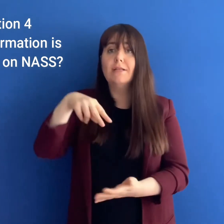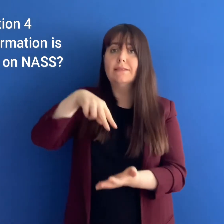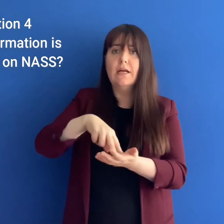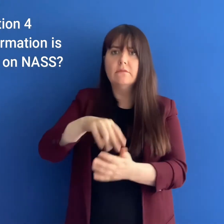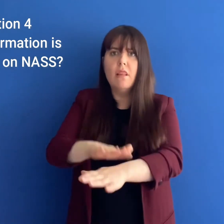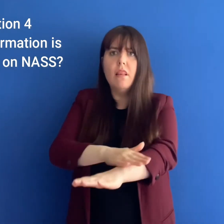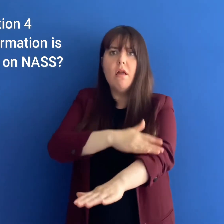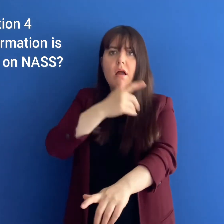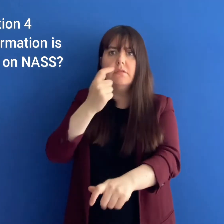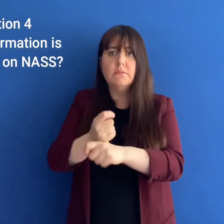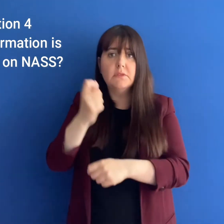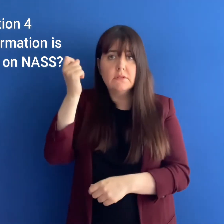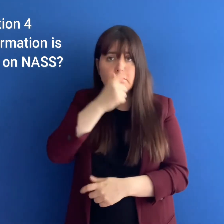walking or standing for a long time,